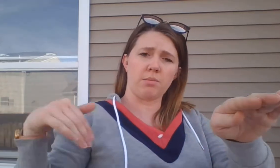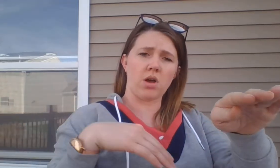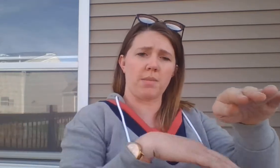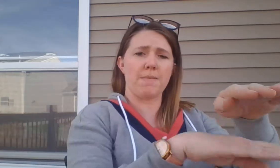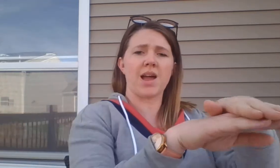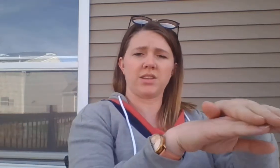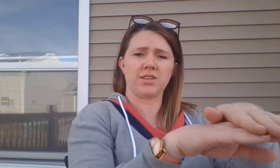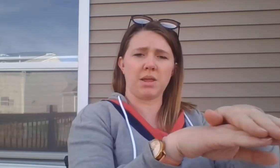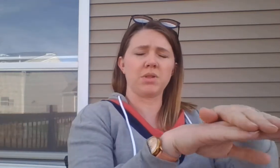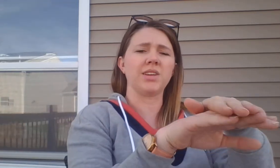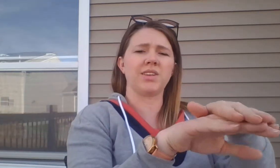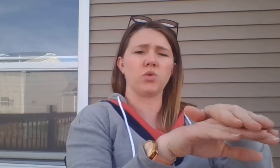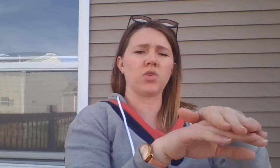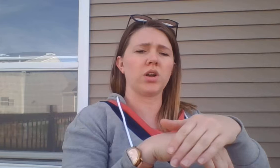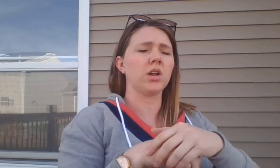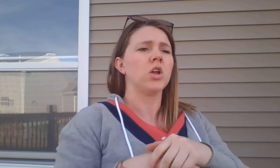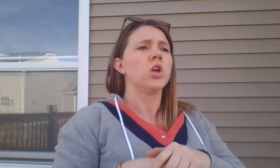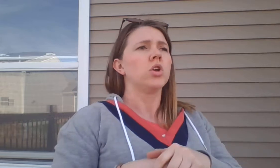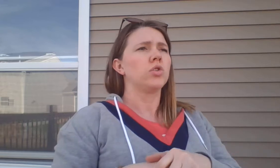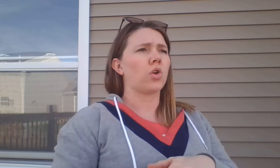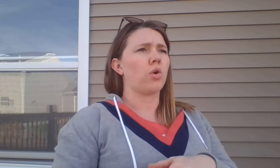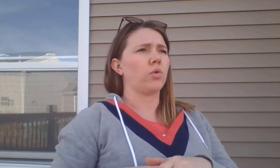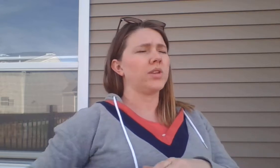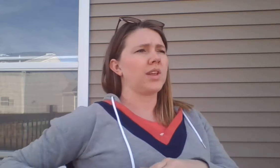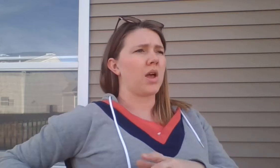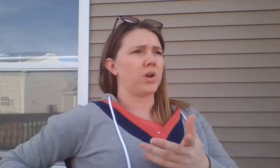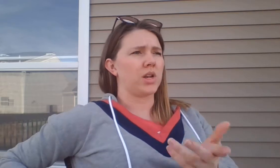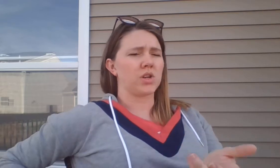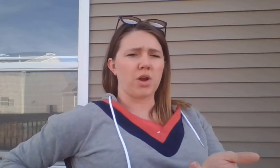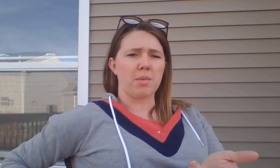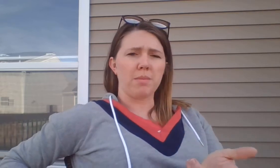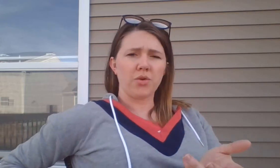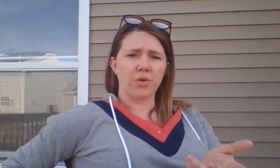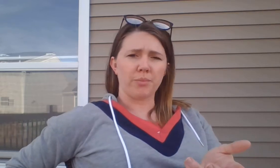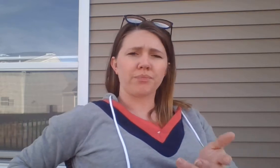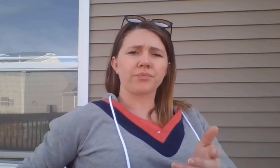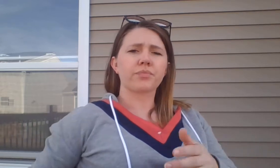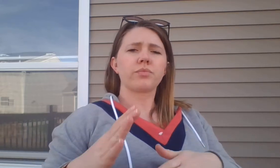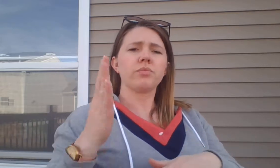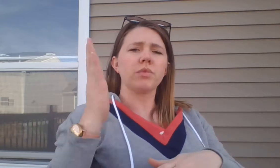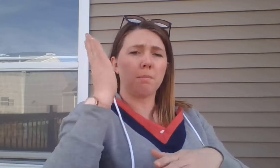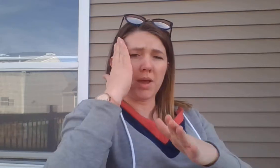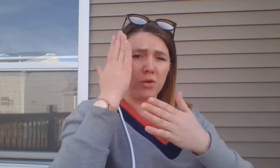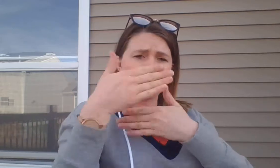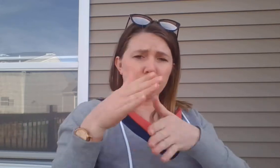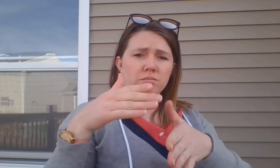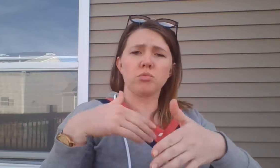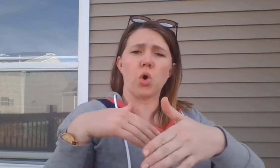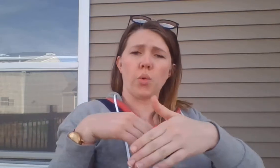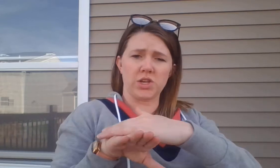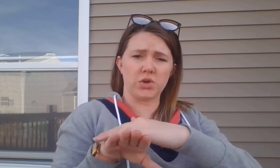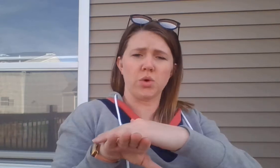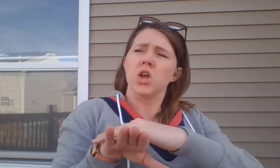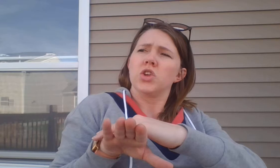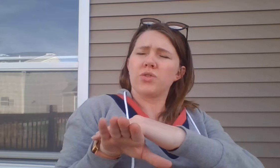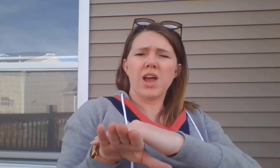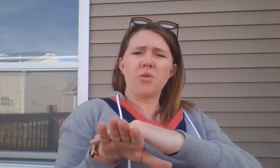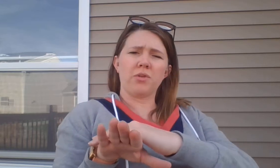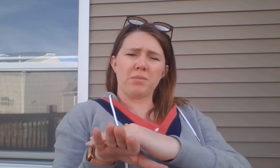up coming back to the same place that you started. So let's say I wanted to describe my bedroom, go into. So now for